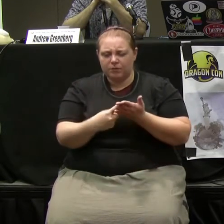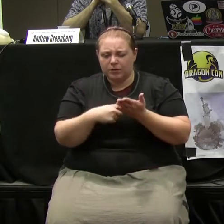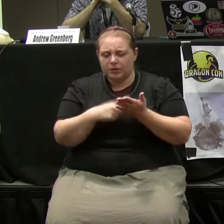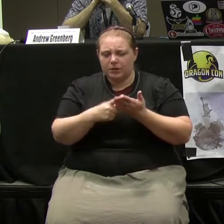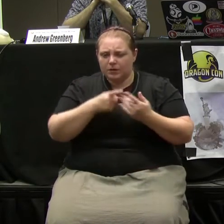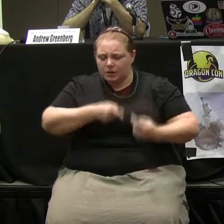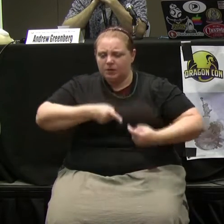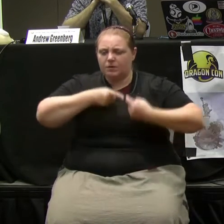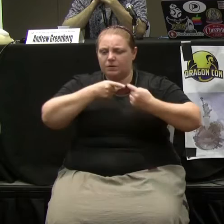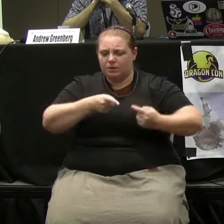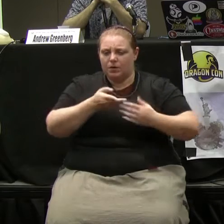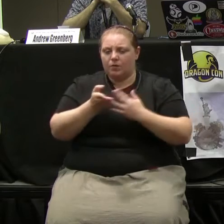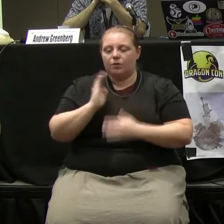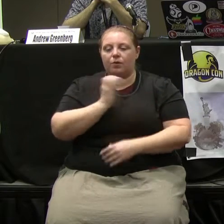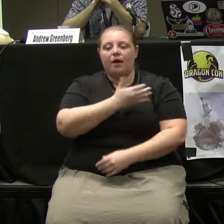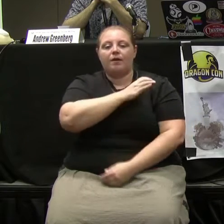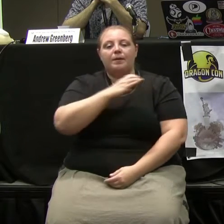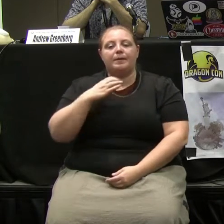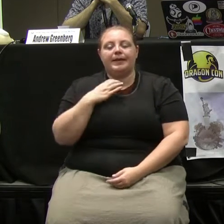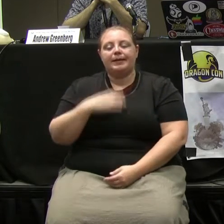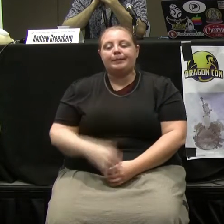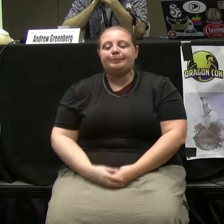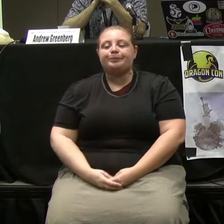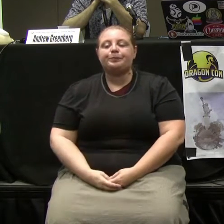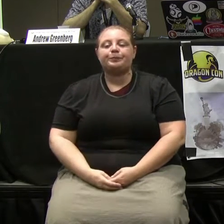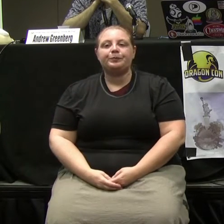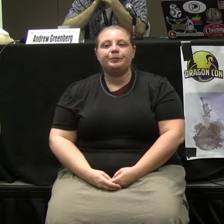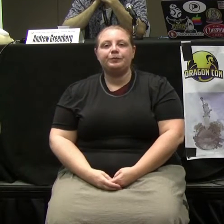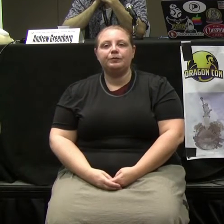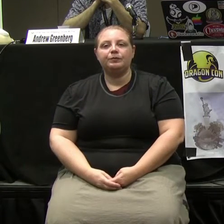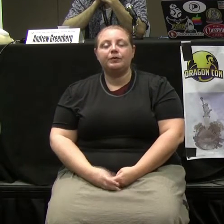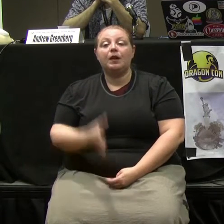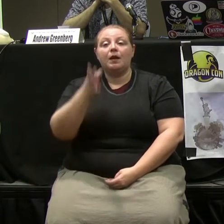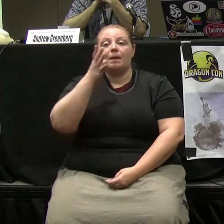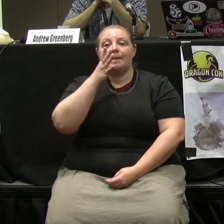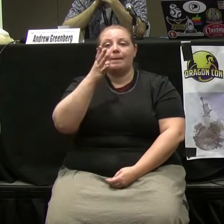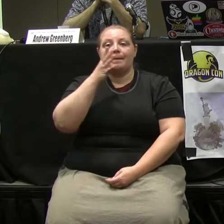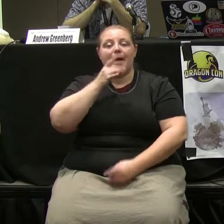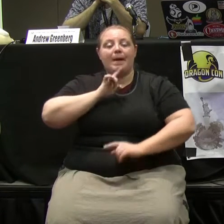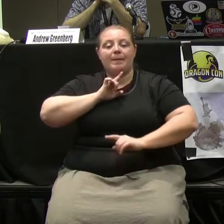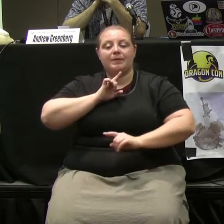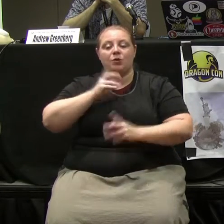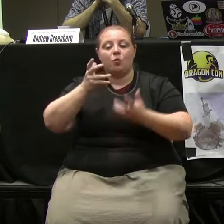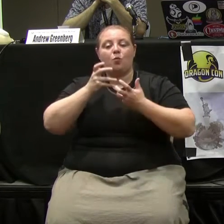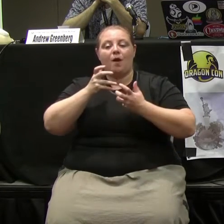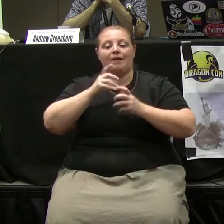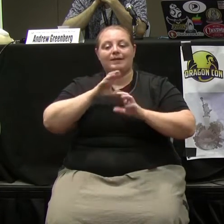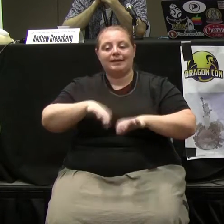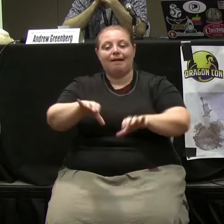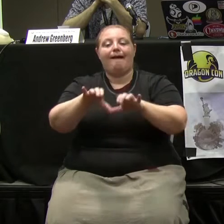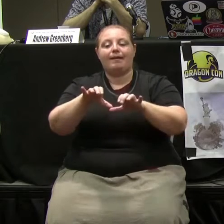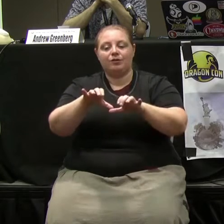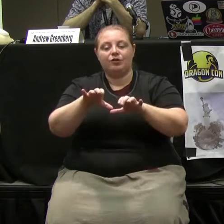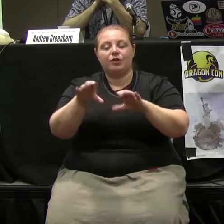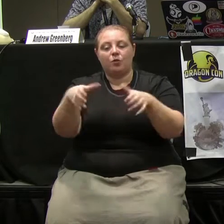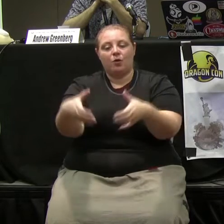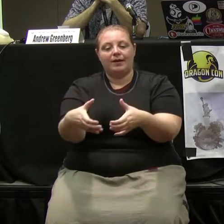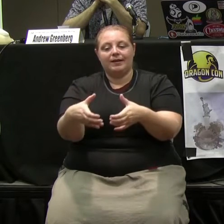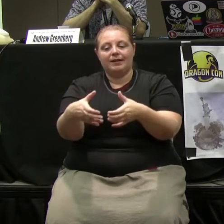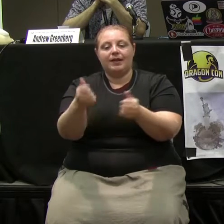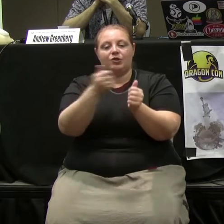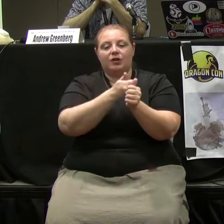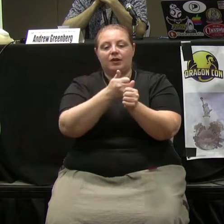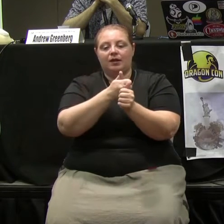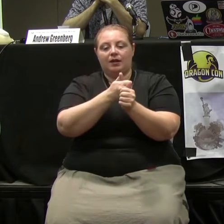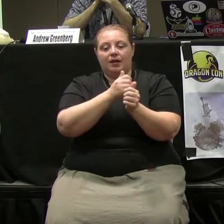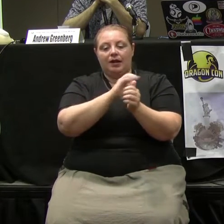through our committee. And the Moms Demand Action organization in every town